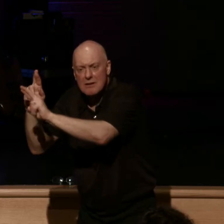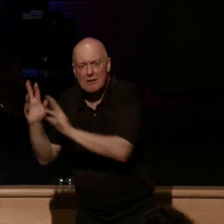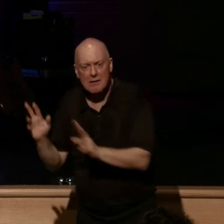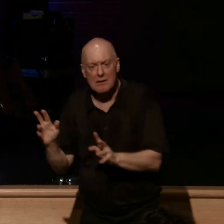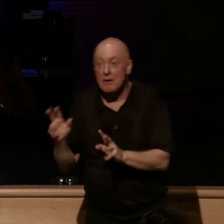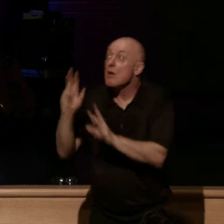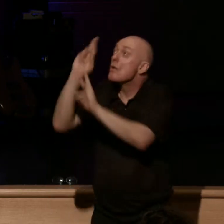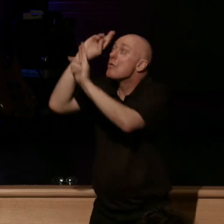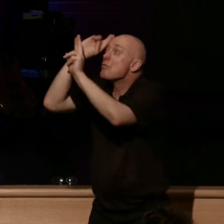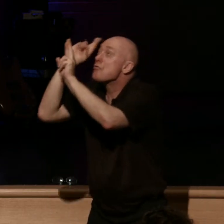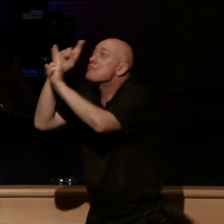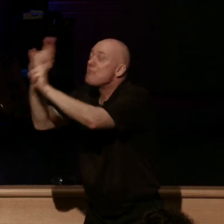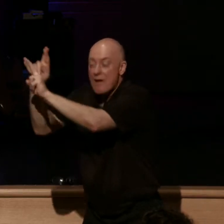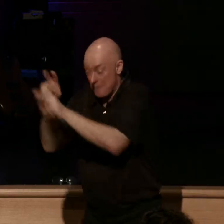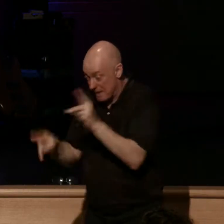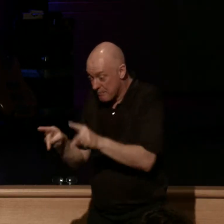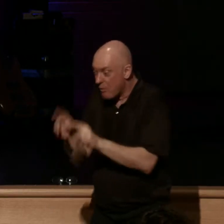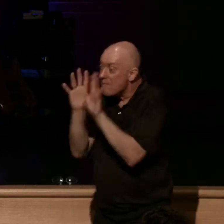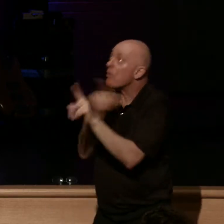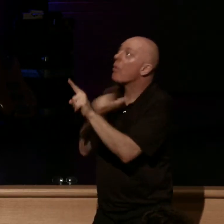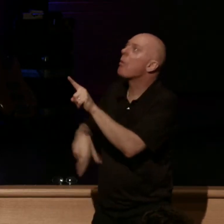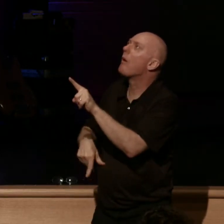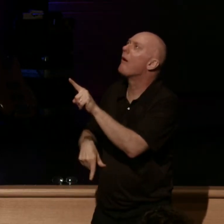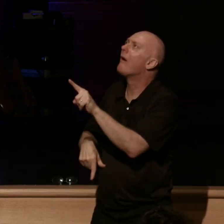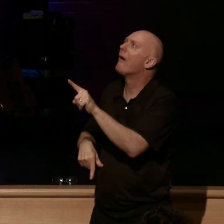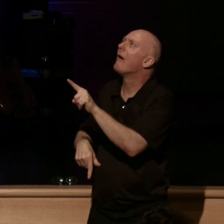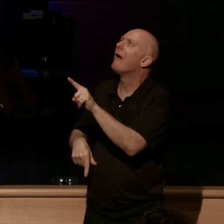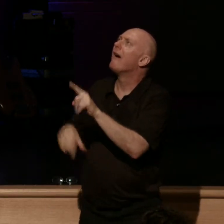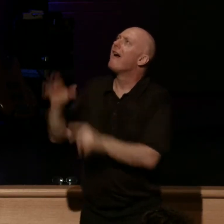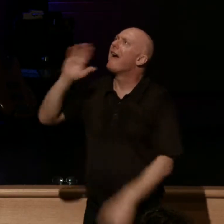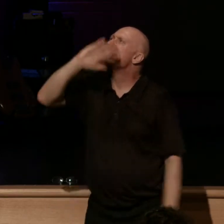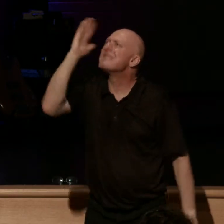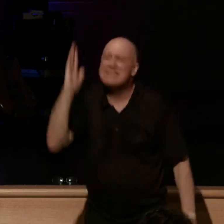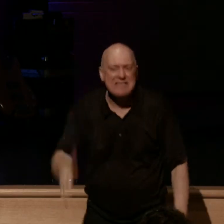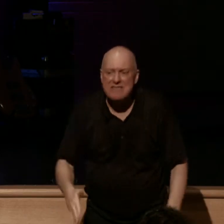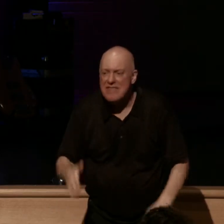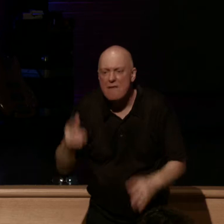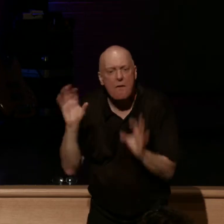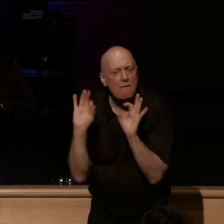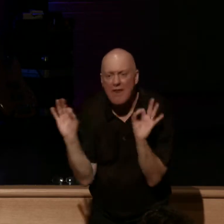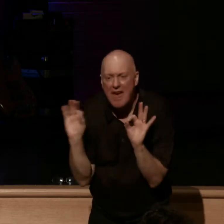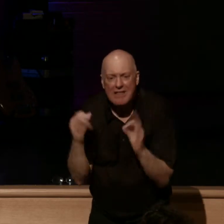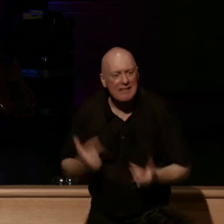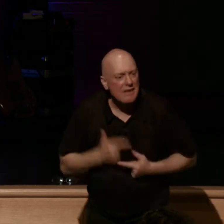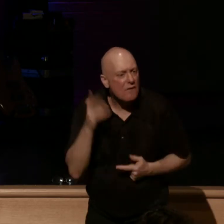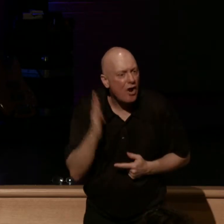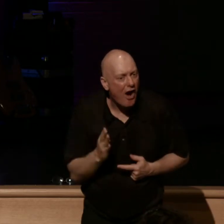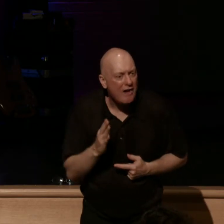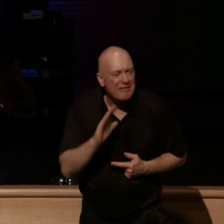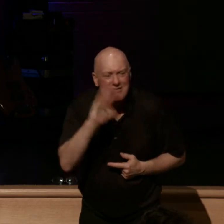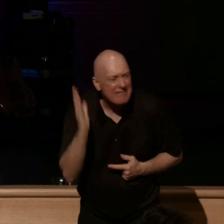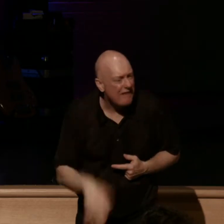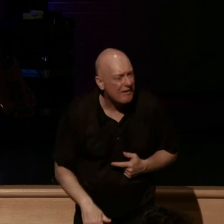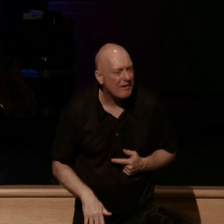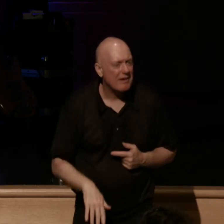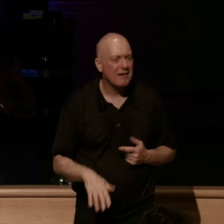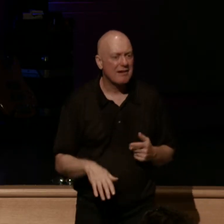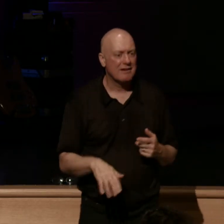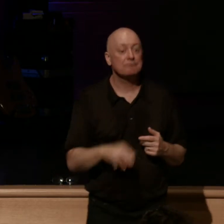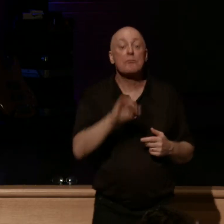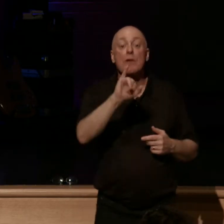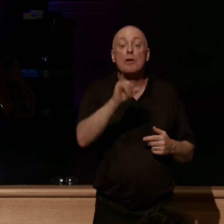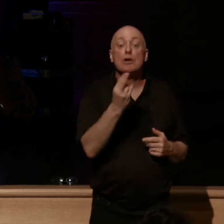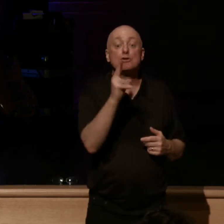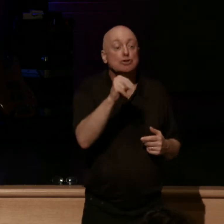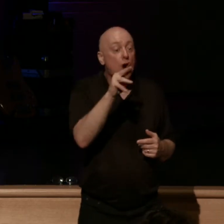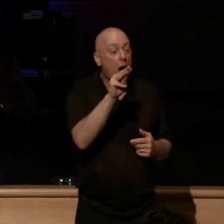The reverent, those who fear the Lord, say this: it is never vain to live for God. Ever. John Payton